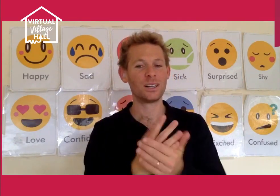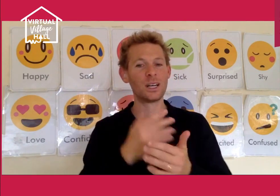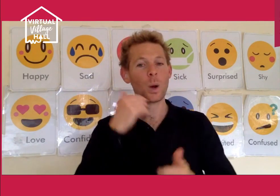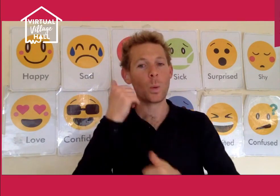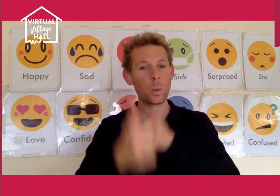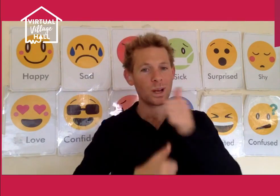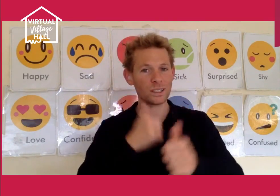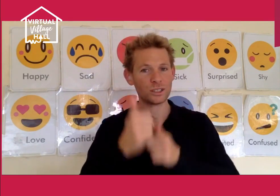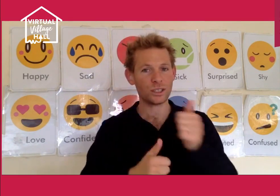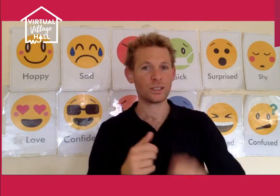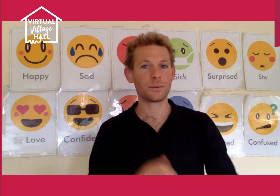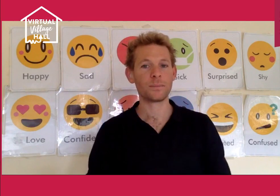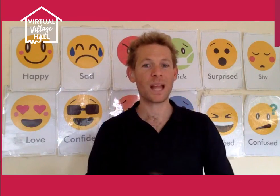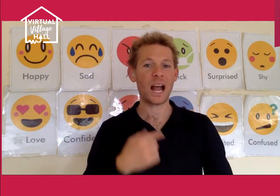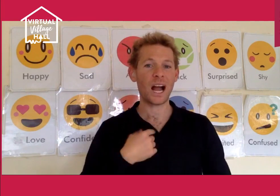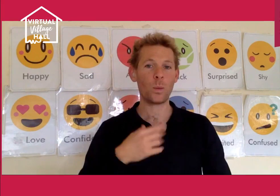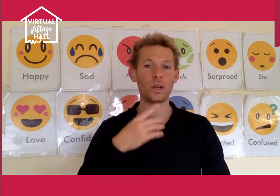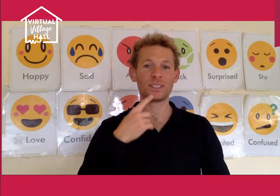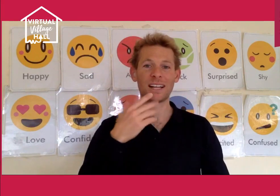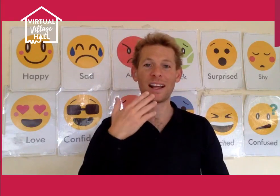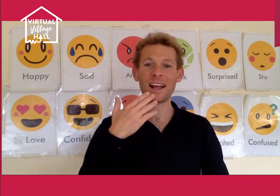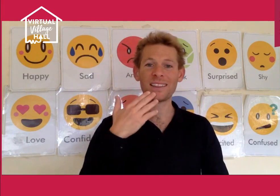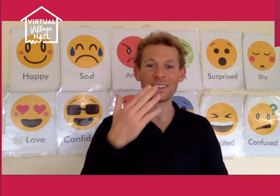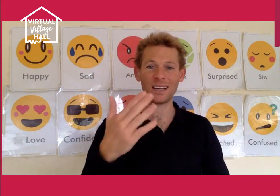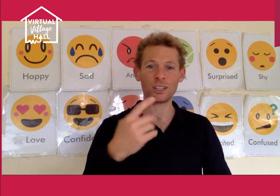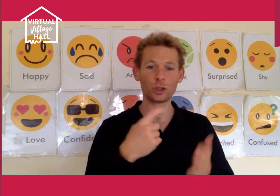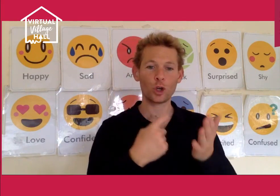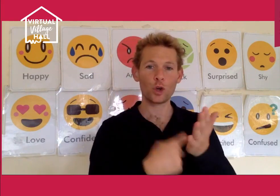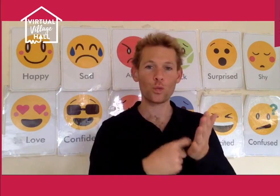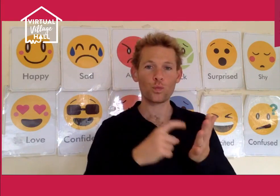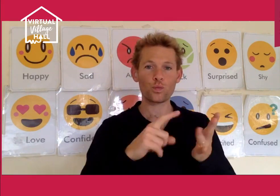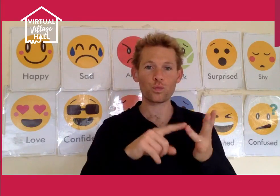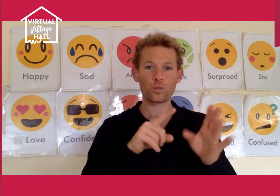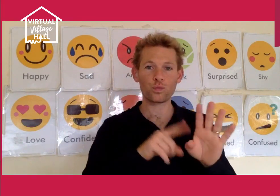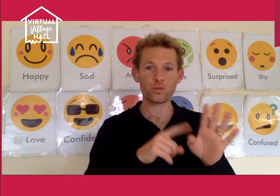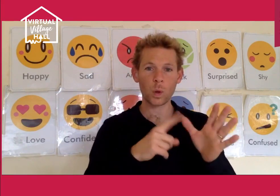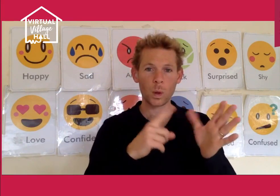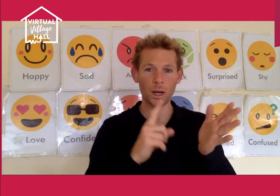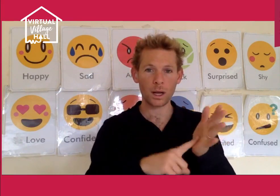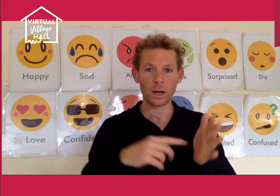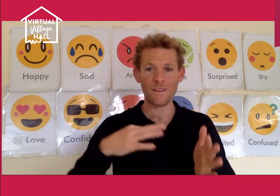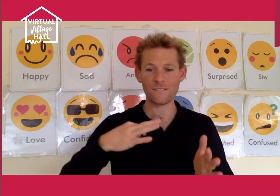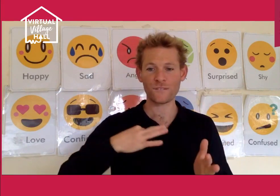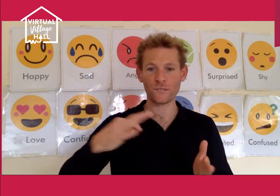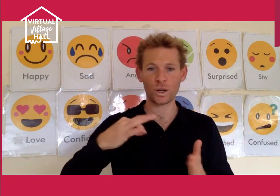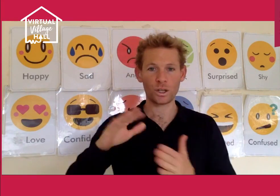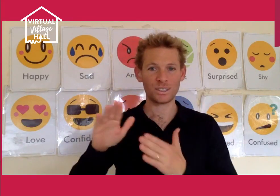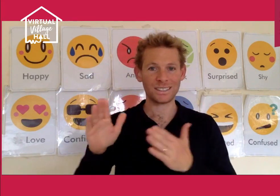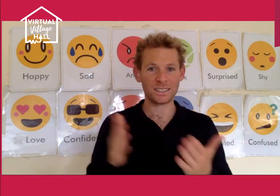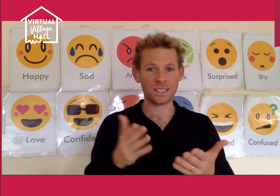All right, no, I'm really well done. I want to say thank you to the